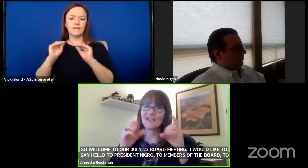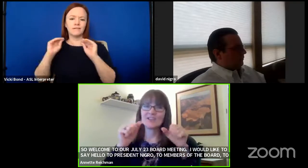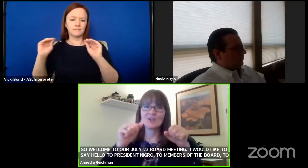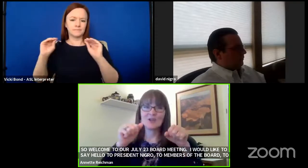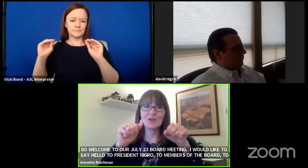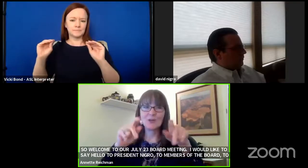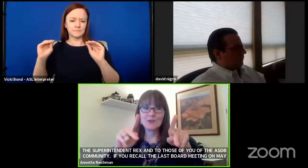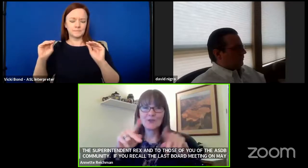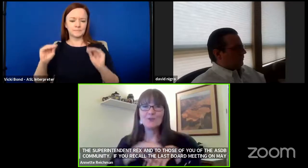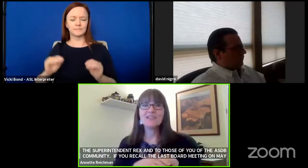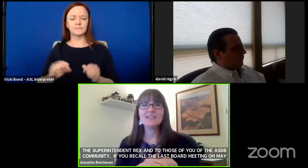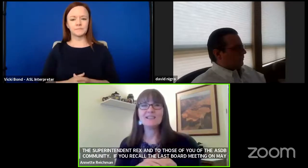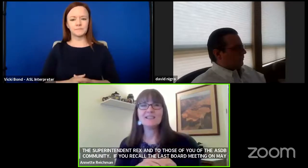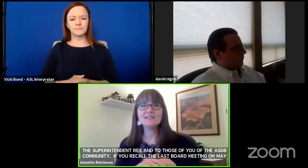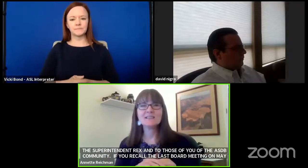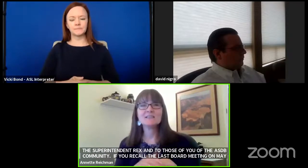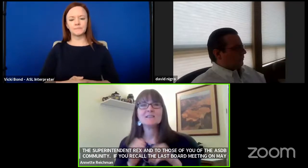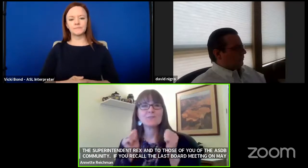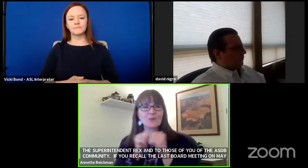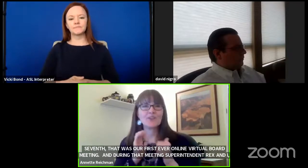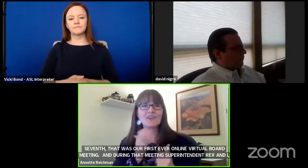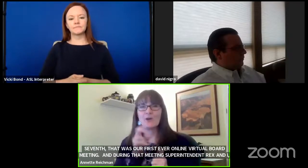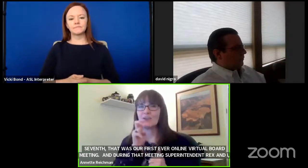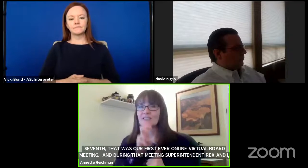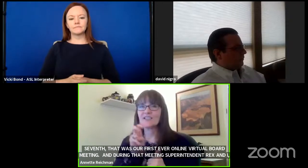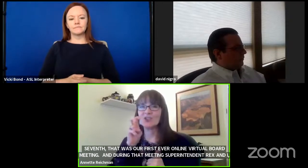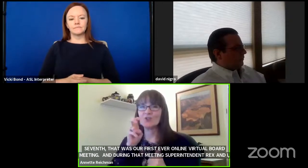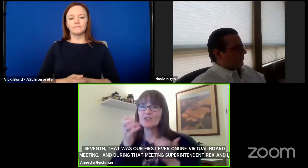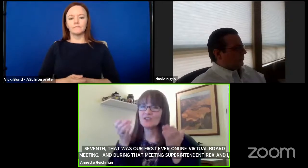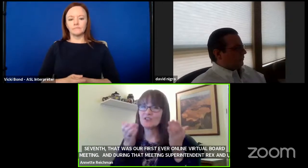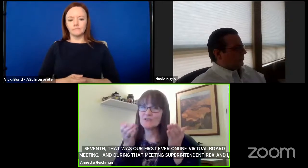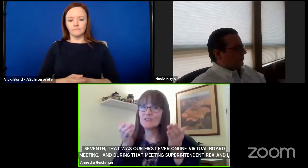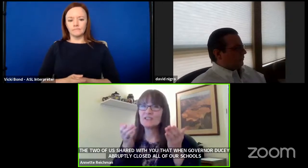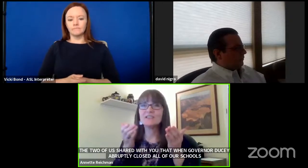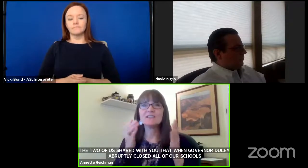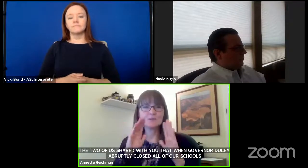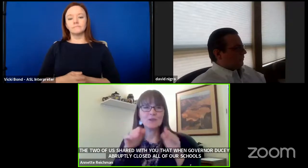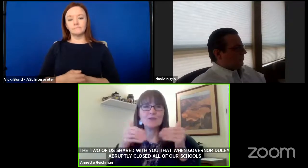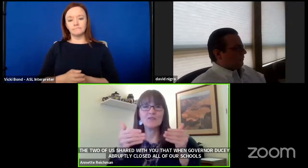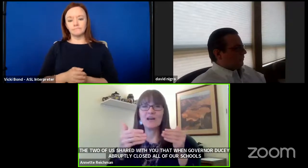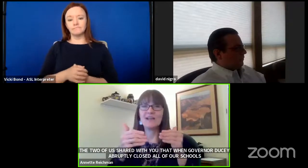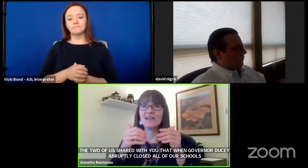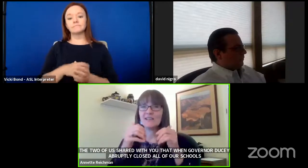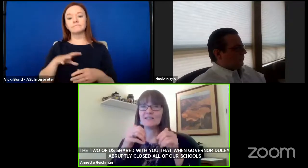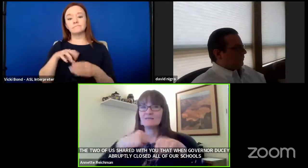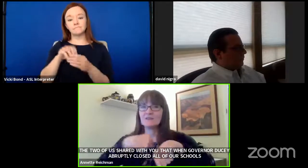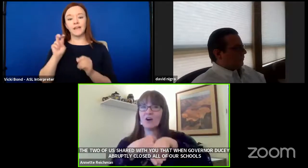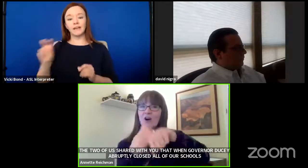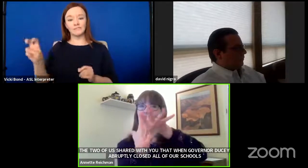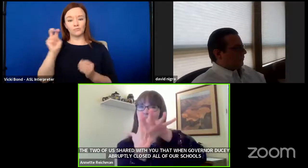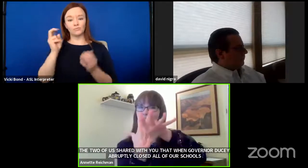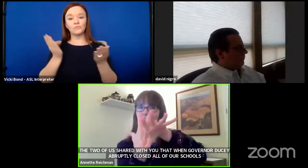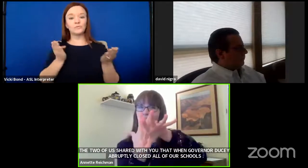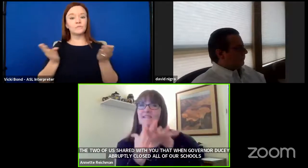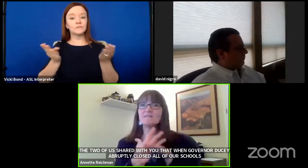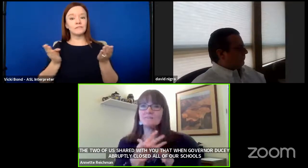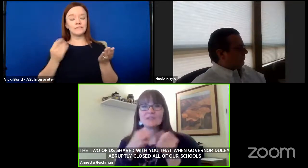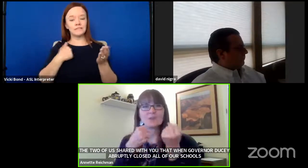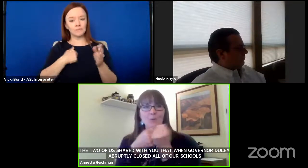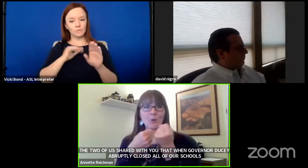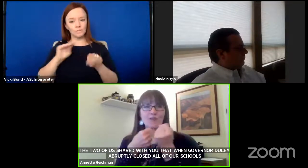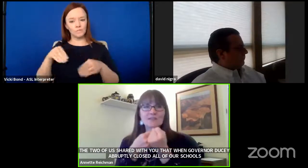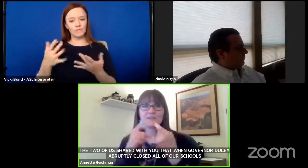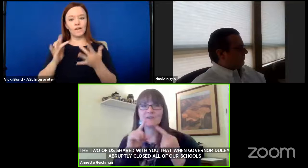of educational opportunities. With our itinerant services, we provided